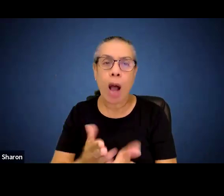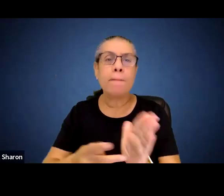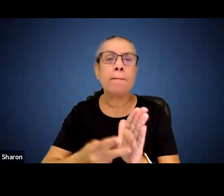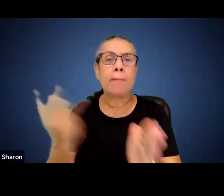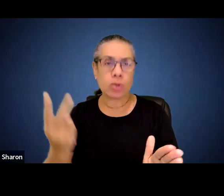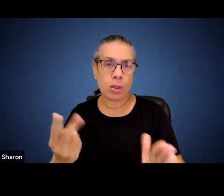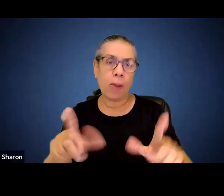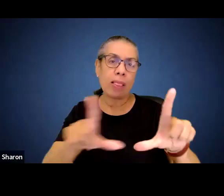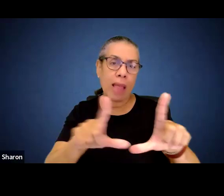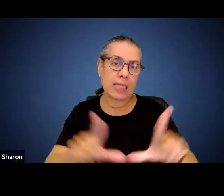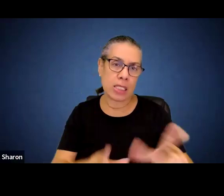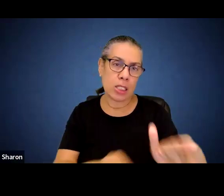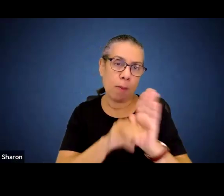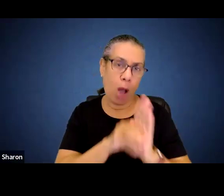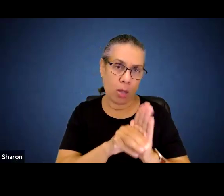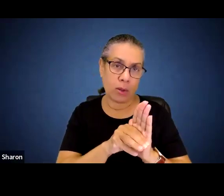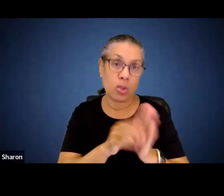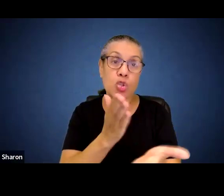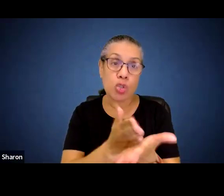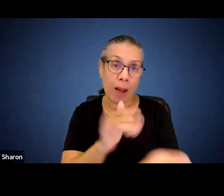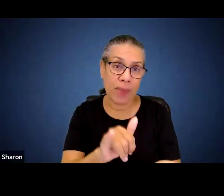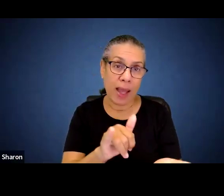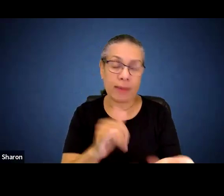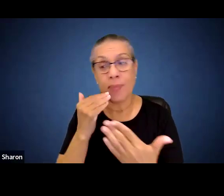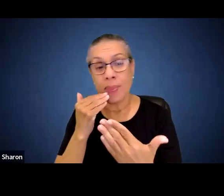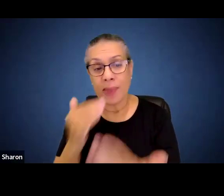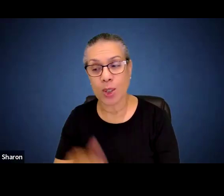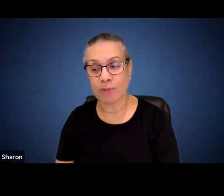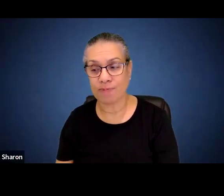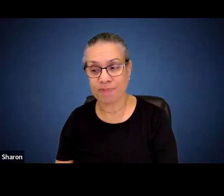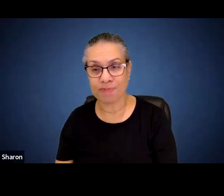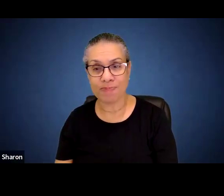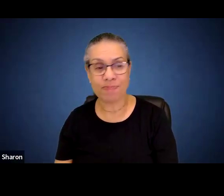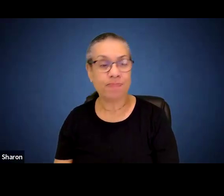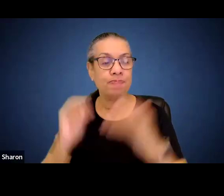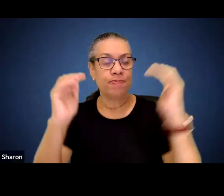our contract proposal. Thank you. Thank you very much. Next speaker